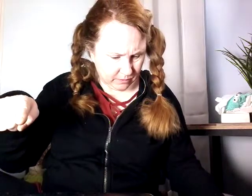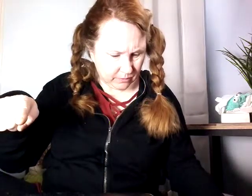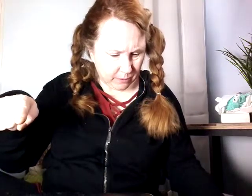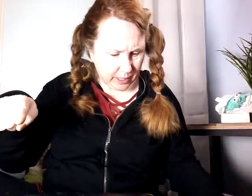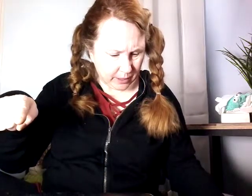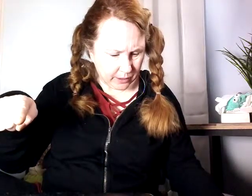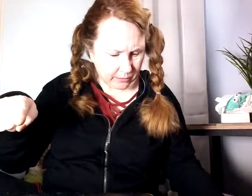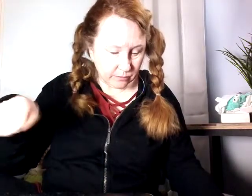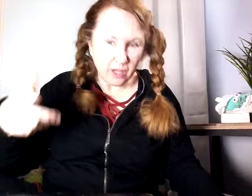For me and you. Okay.